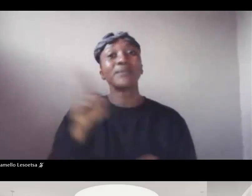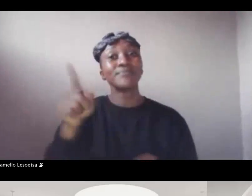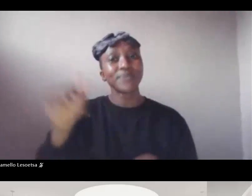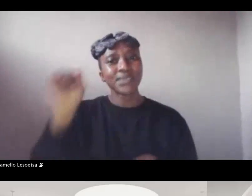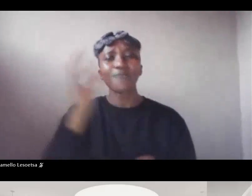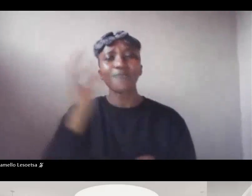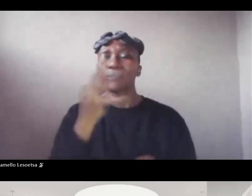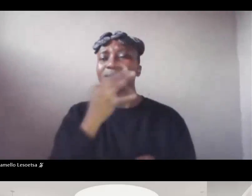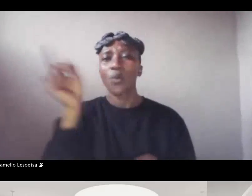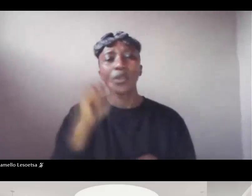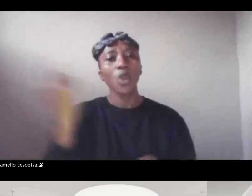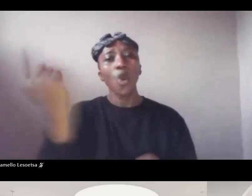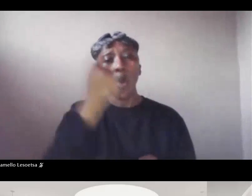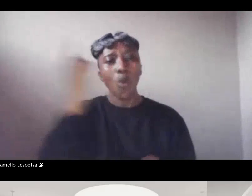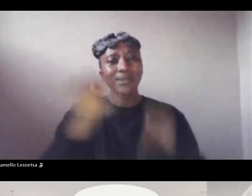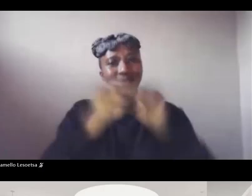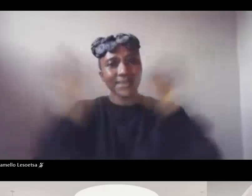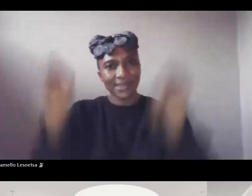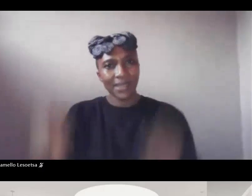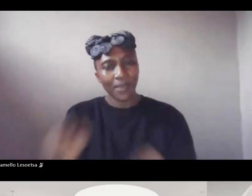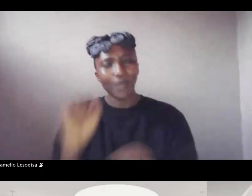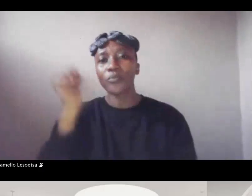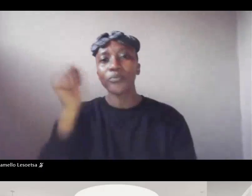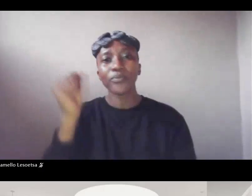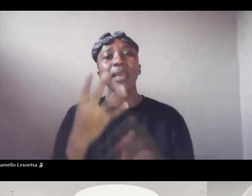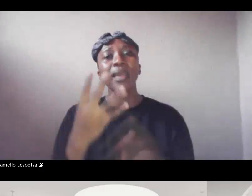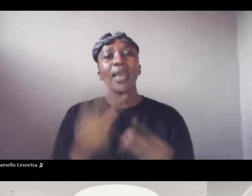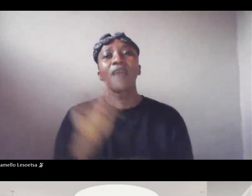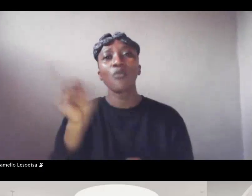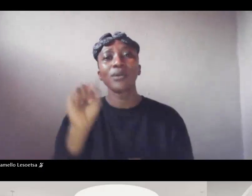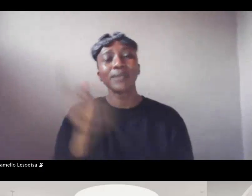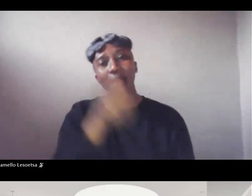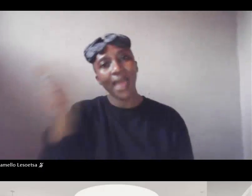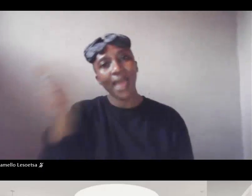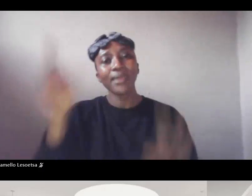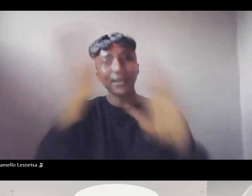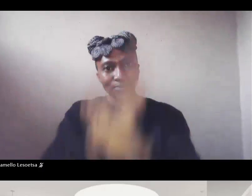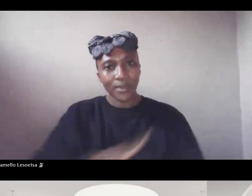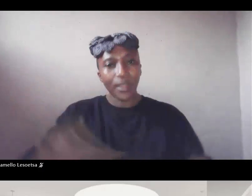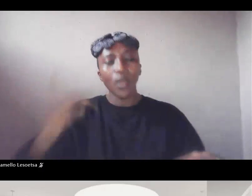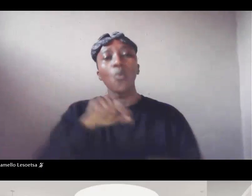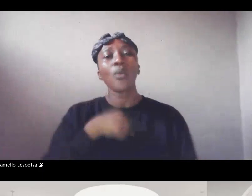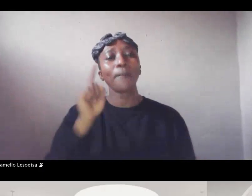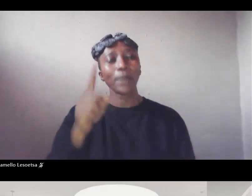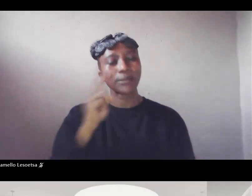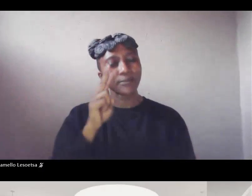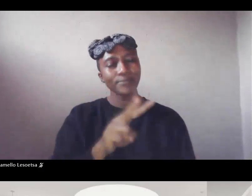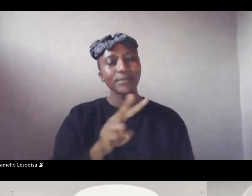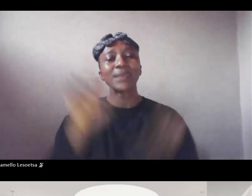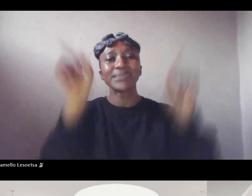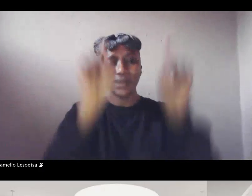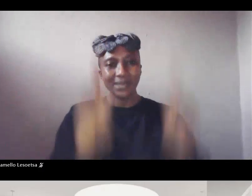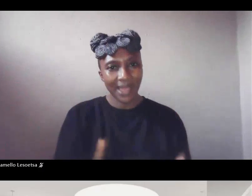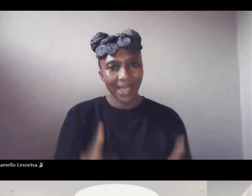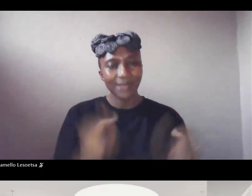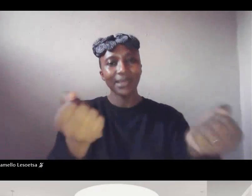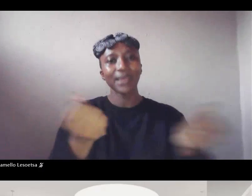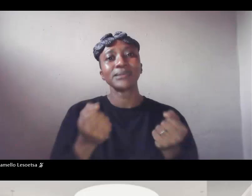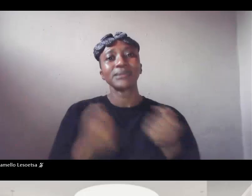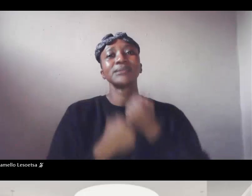are instances where we need that to zoom into those specialized cases, support, and